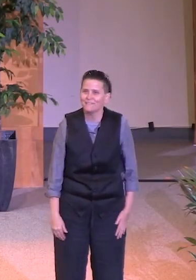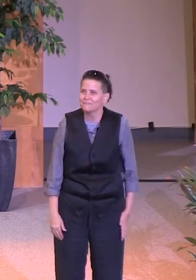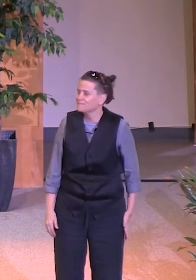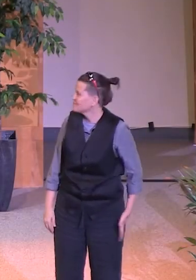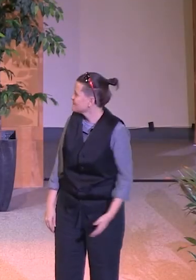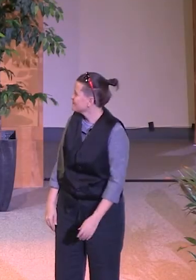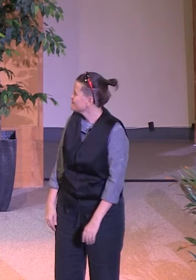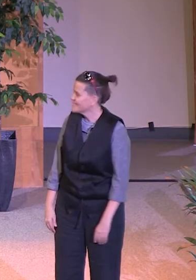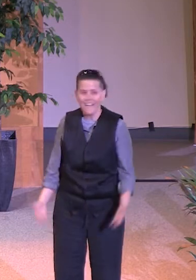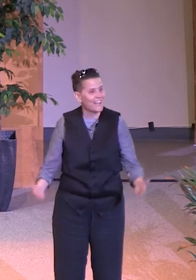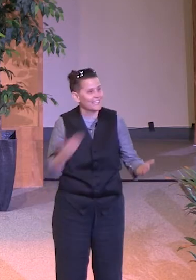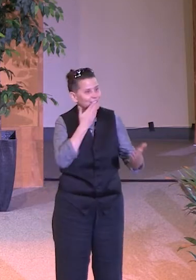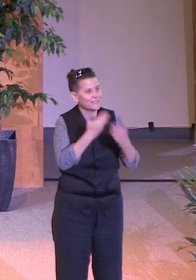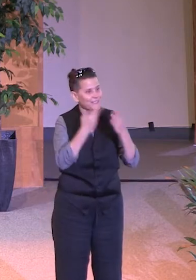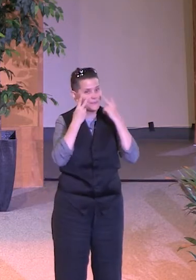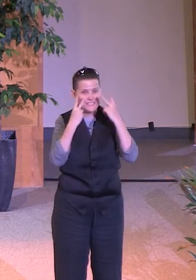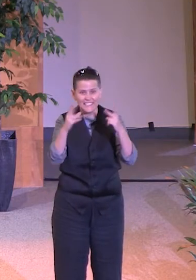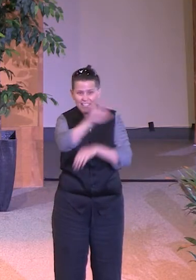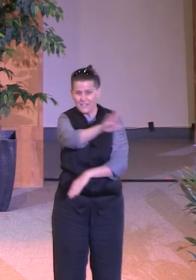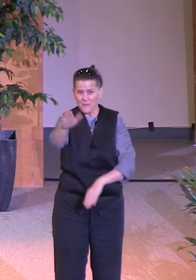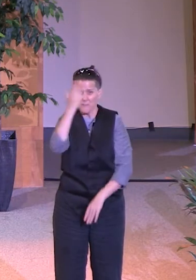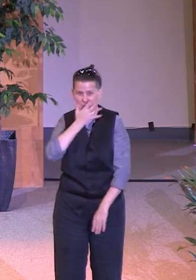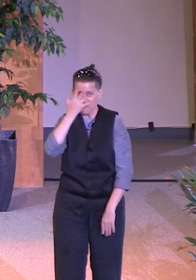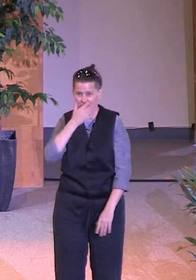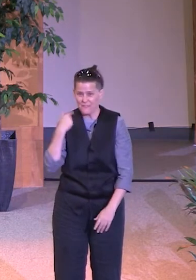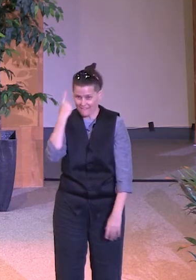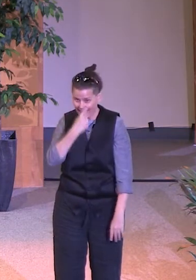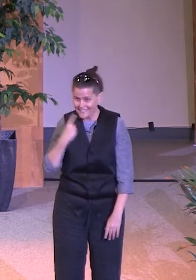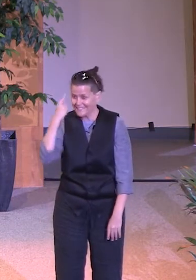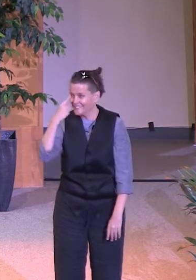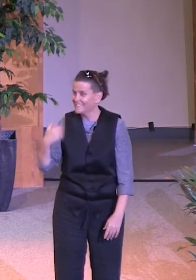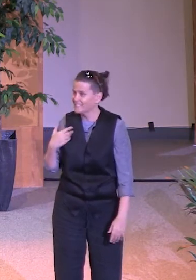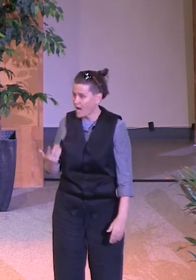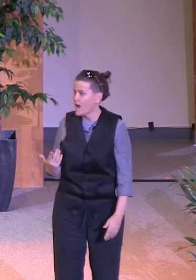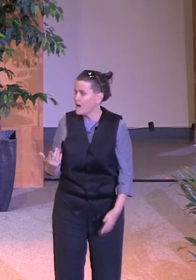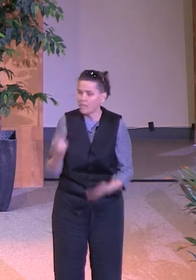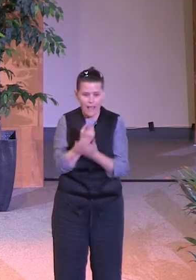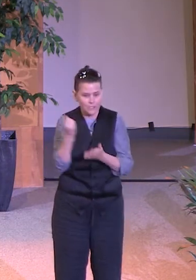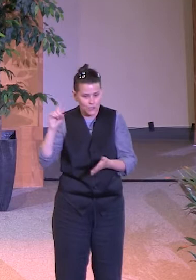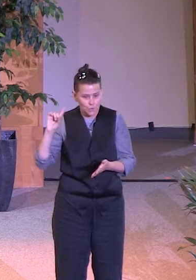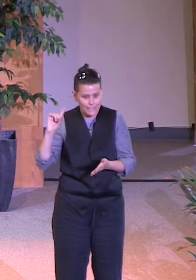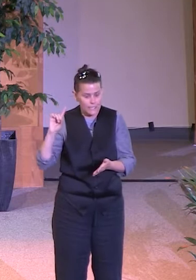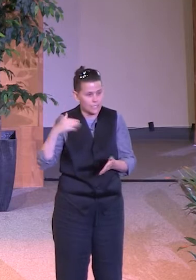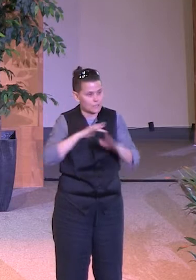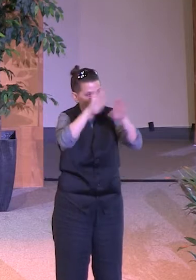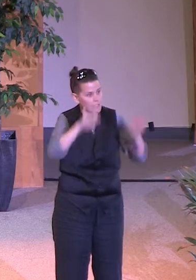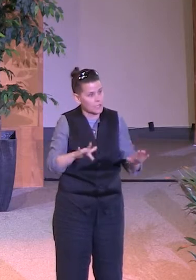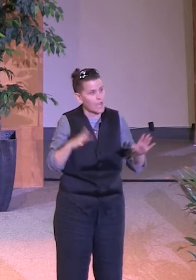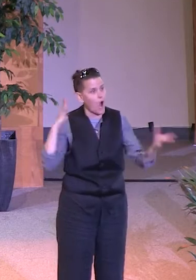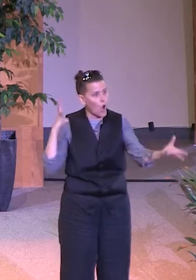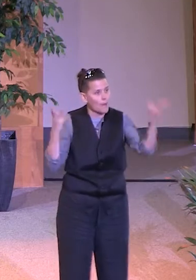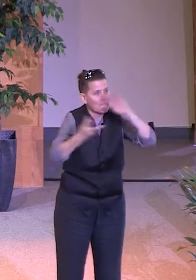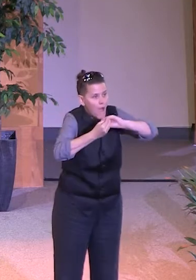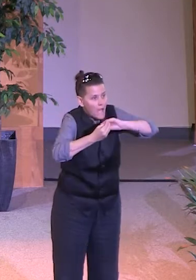Good to see all your beautiful faces here. I think it's worth noting that our overall attendance for last Sunday was 422.